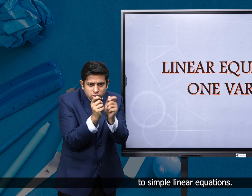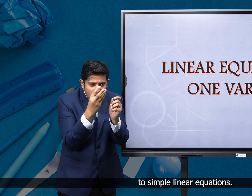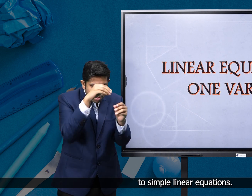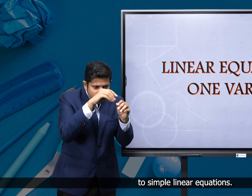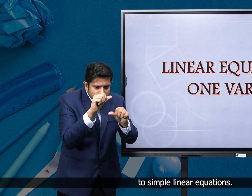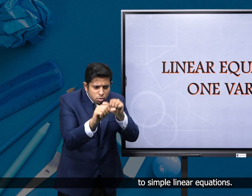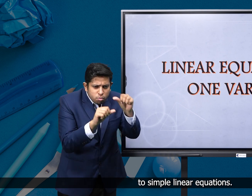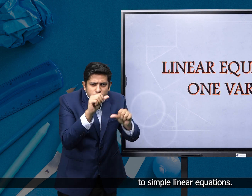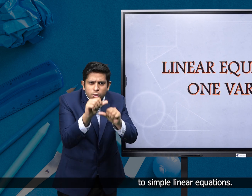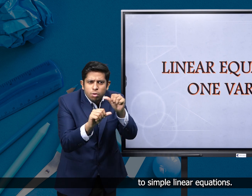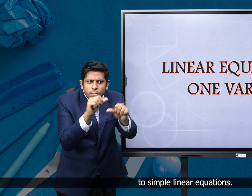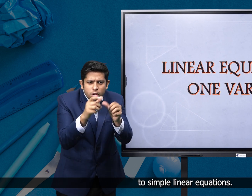linear equations.